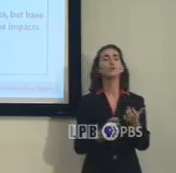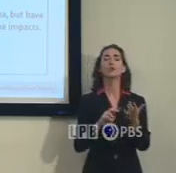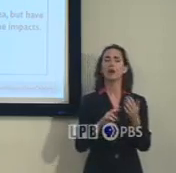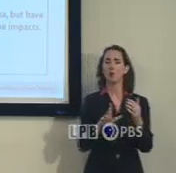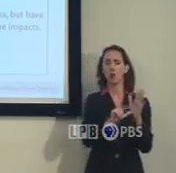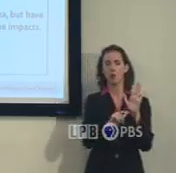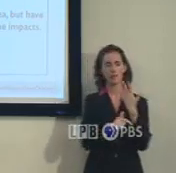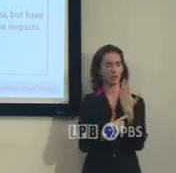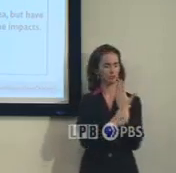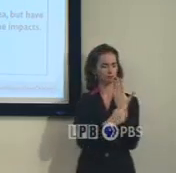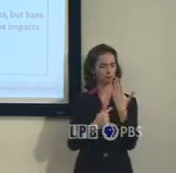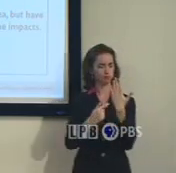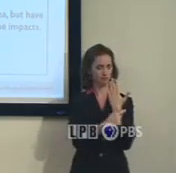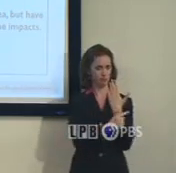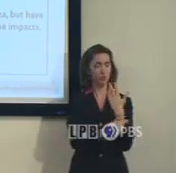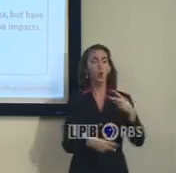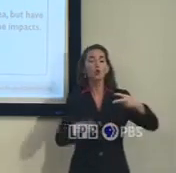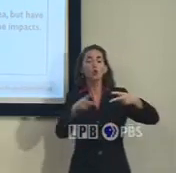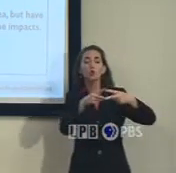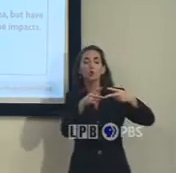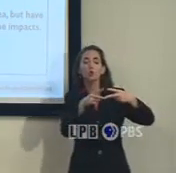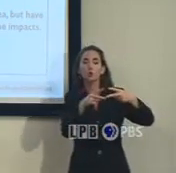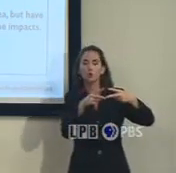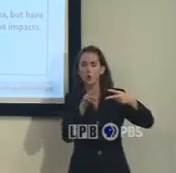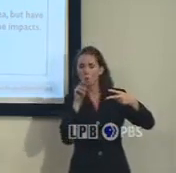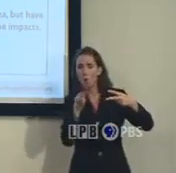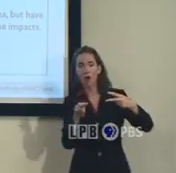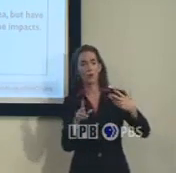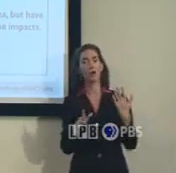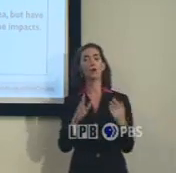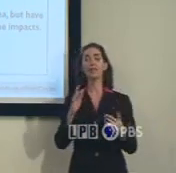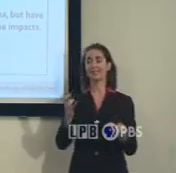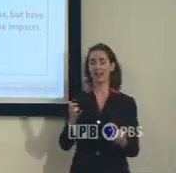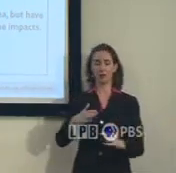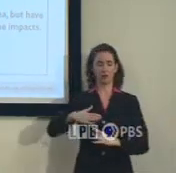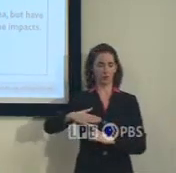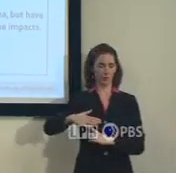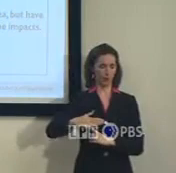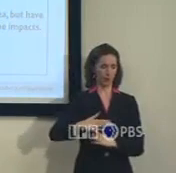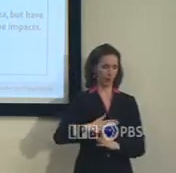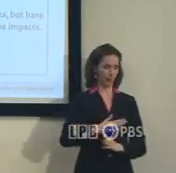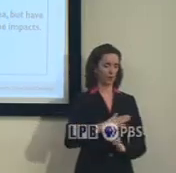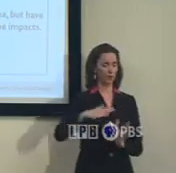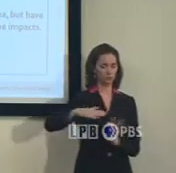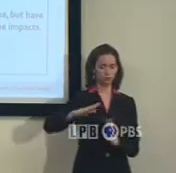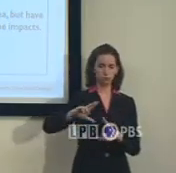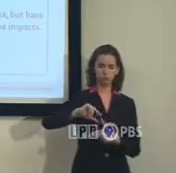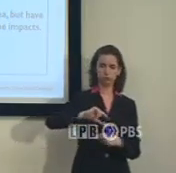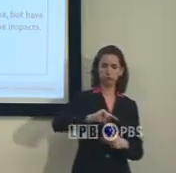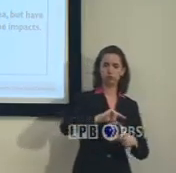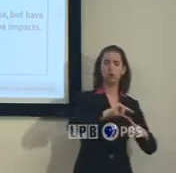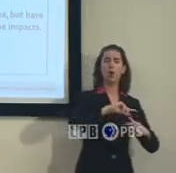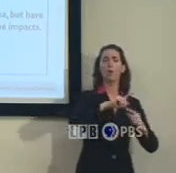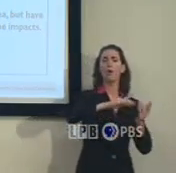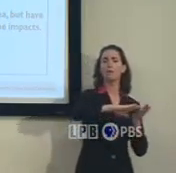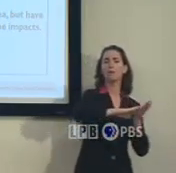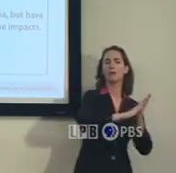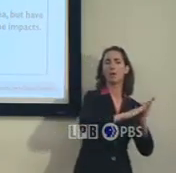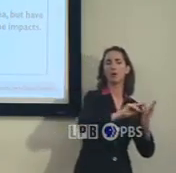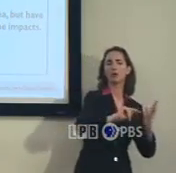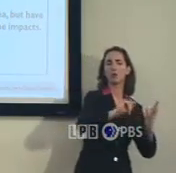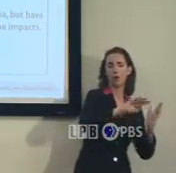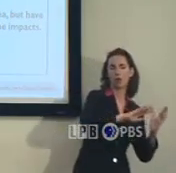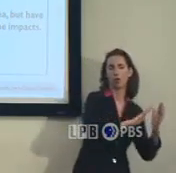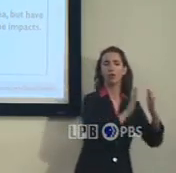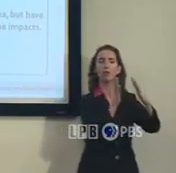One, when is it going to start to make that turn to the north? And how strong is it going to be when it gets to that point? The second